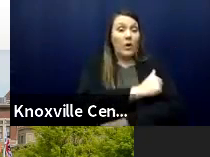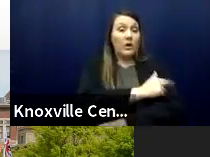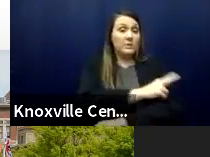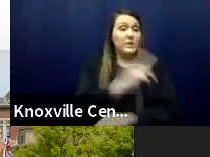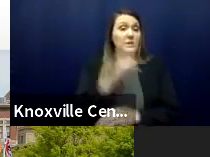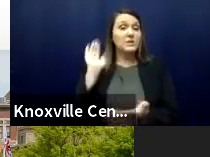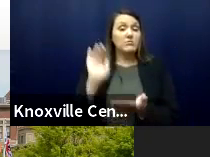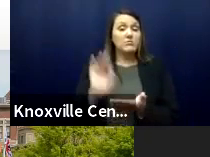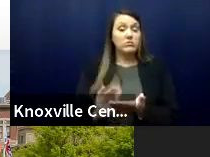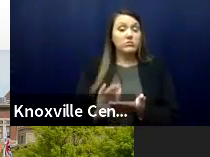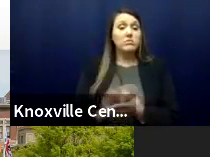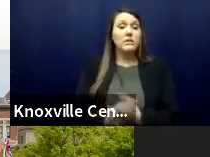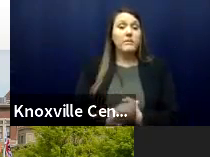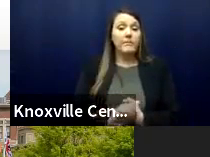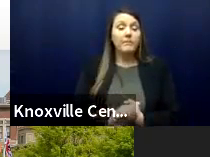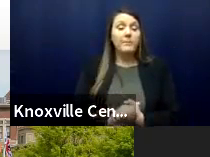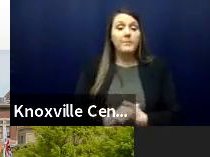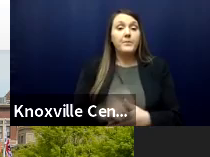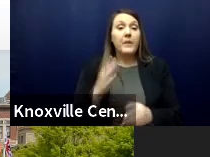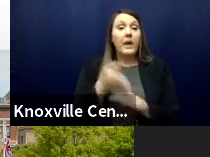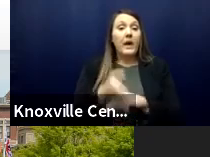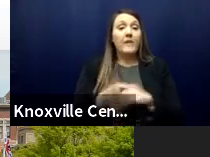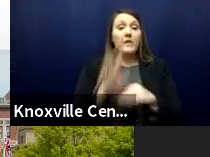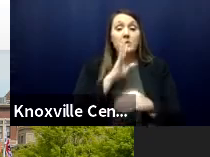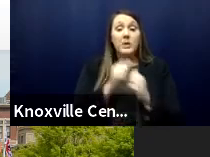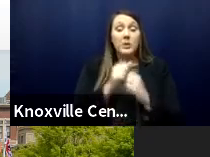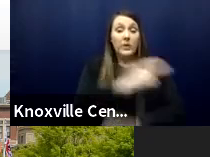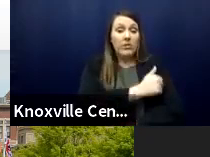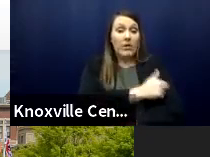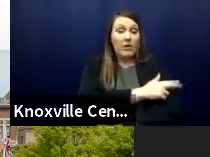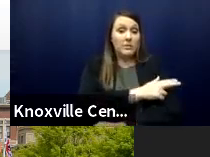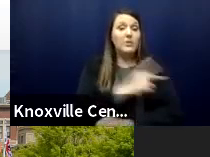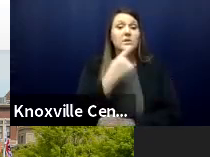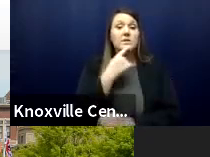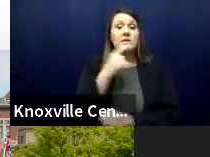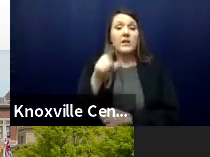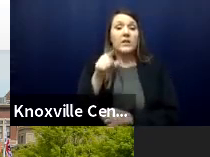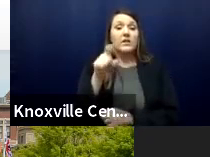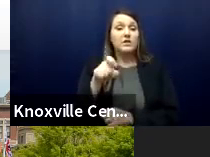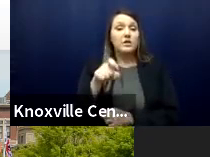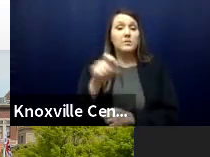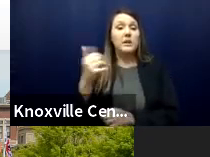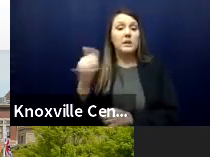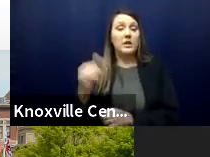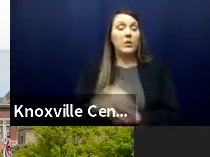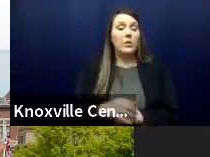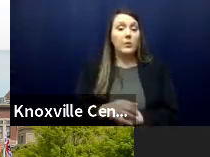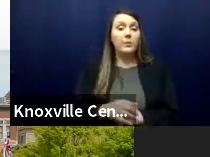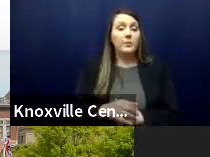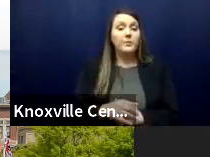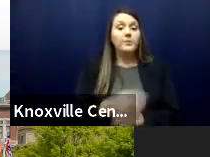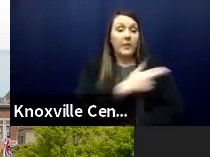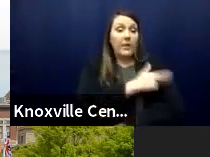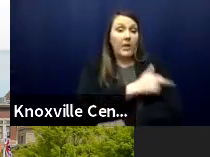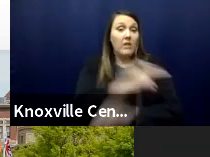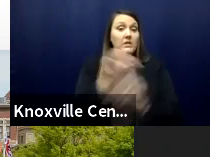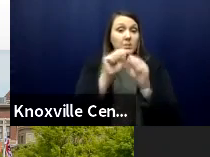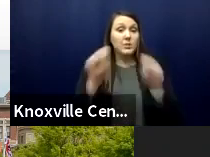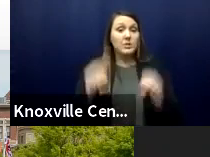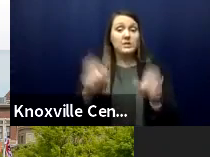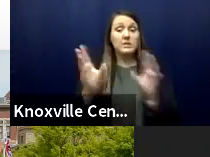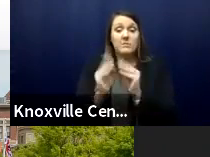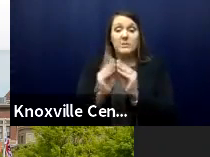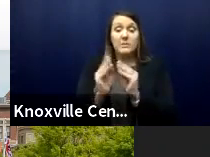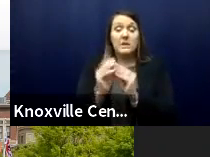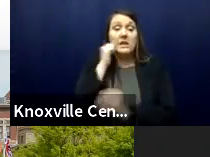downward. After speaking with our hospital partners, they stated this benchmark should be represented as yellow. The hospital systems continue to meet